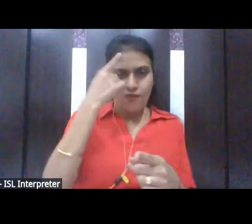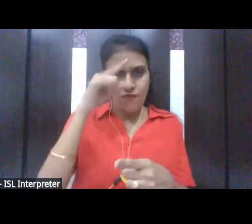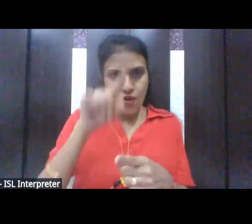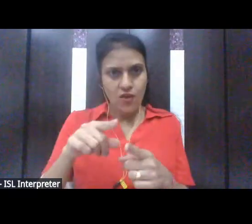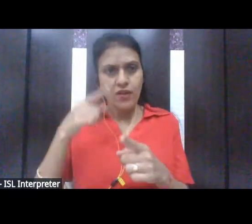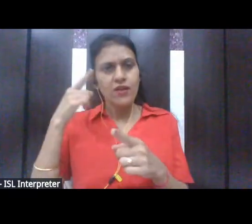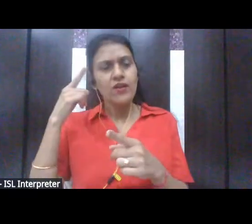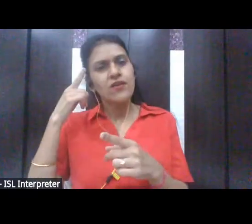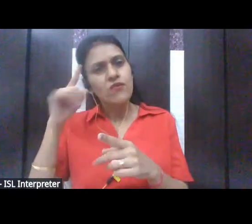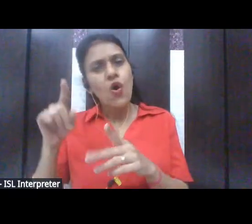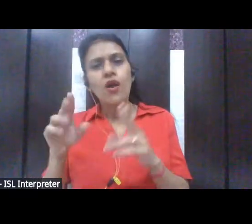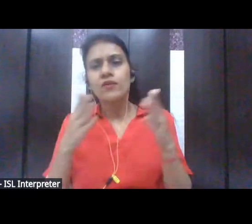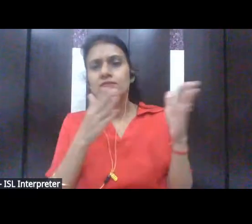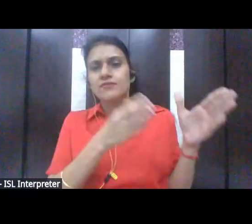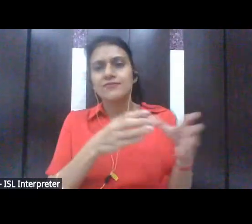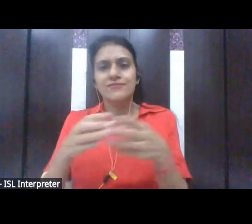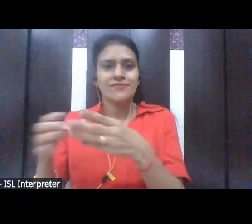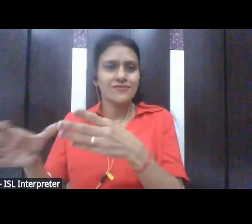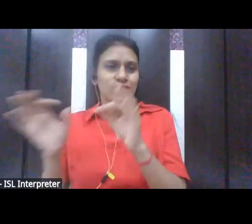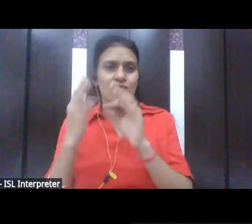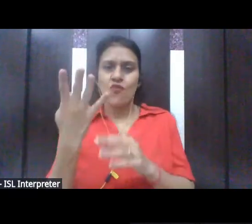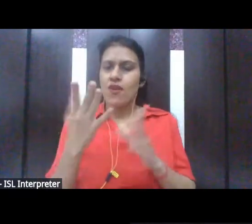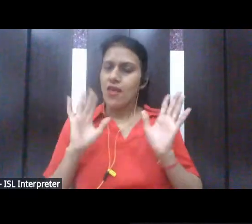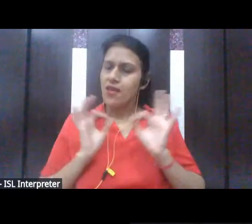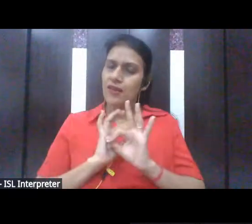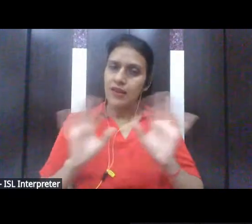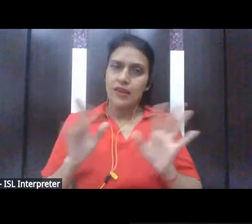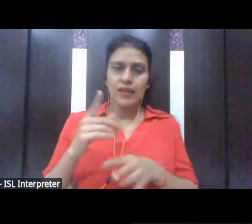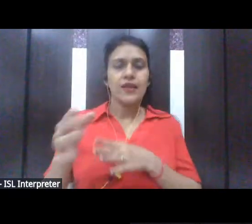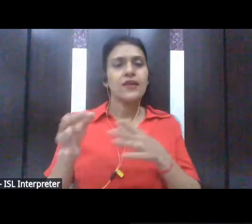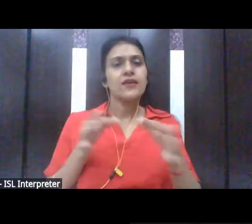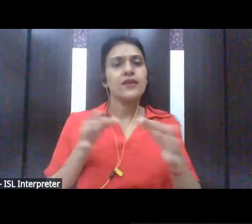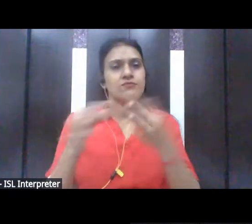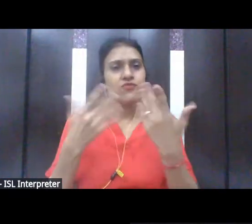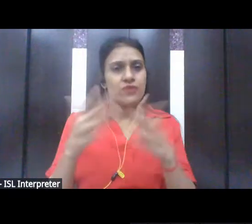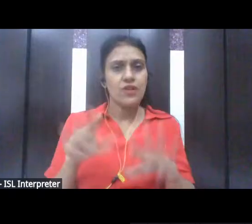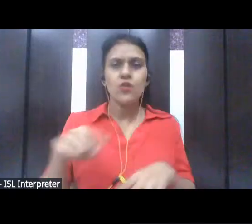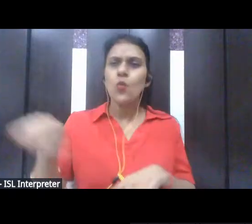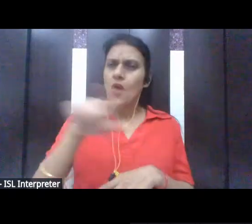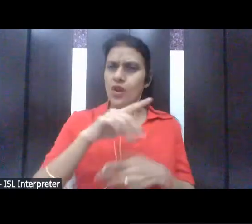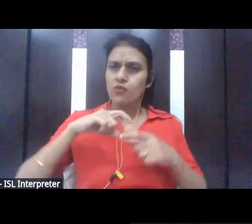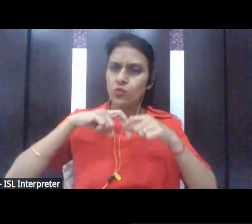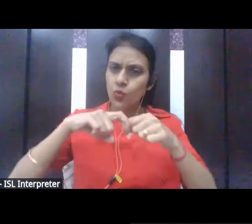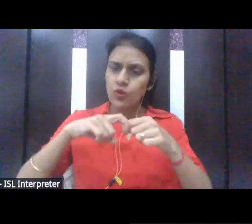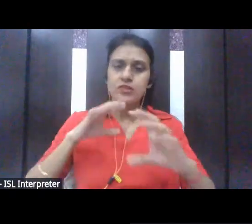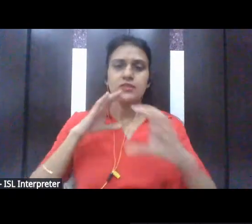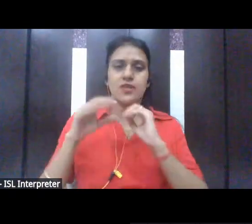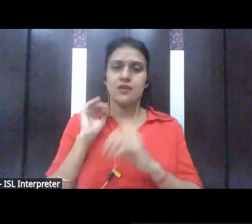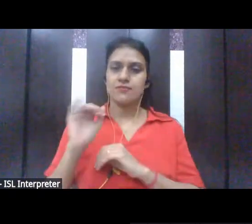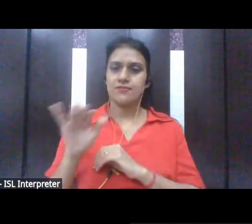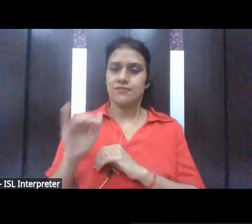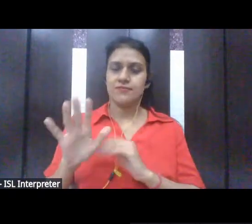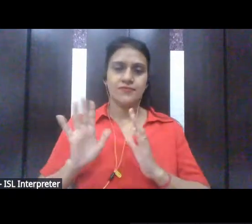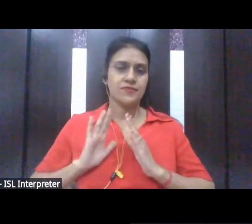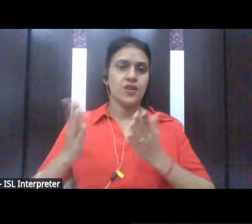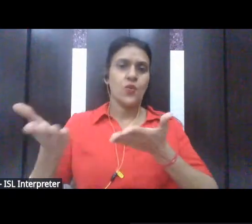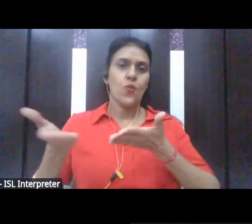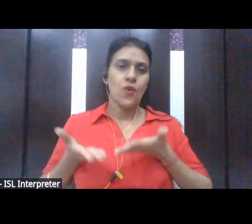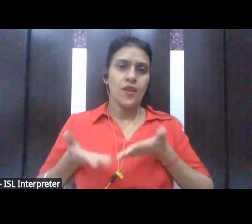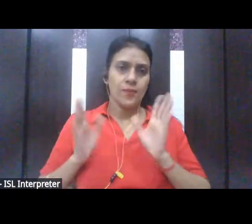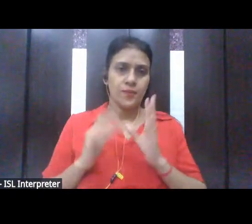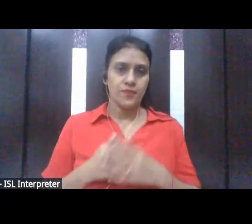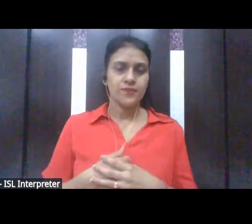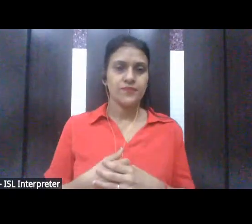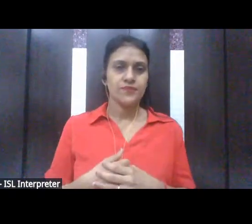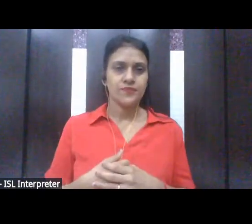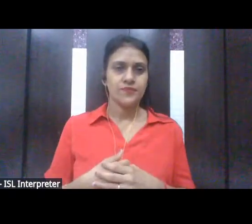form, then the floor is open. Please feel free to ask or put your queries in the chat box, and we'll be happy to take them